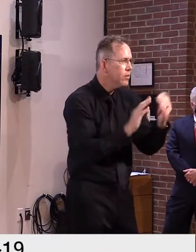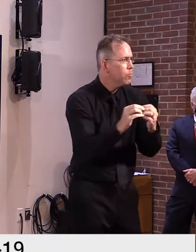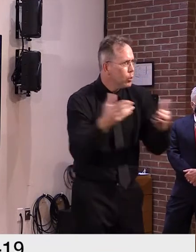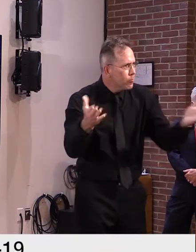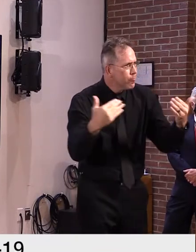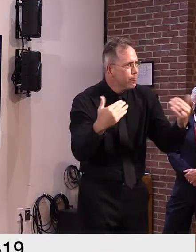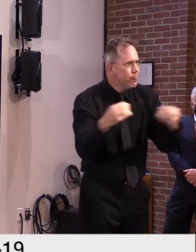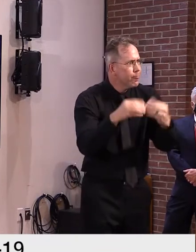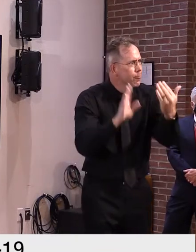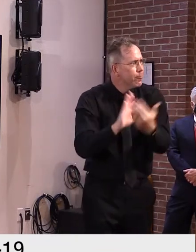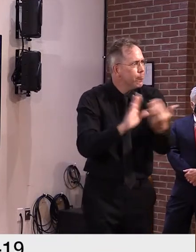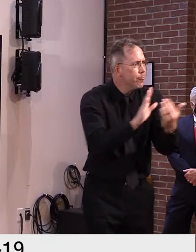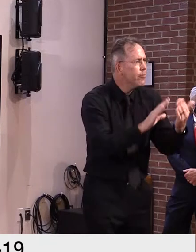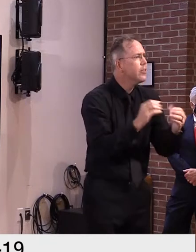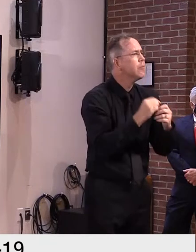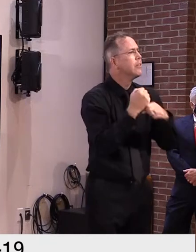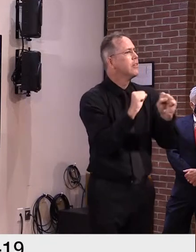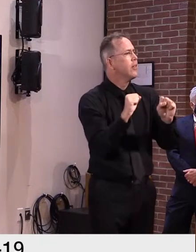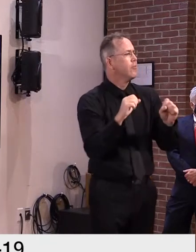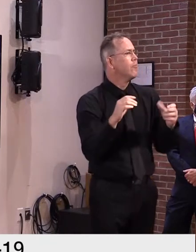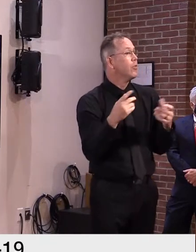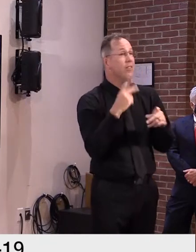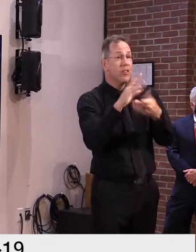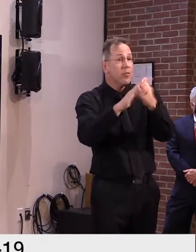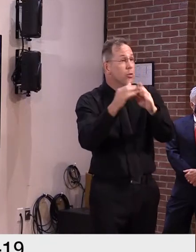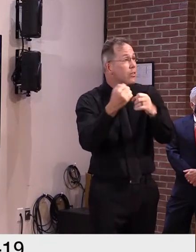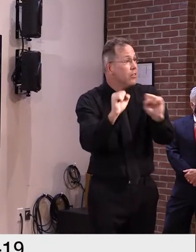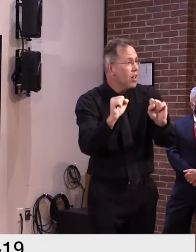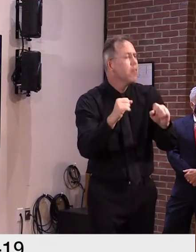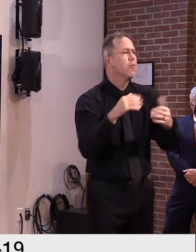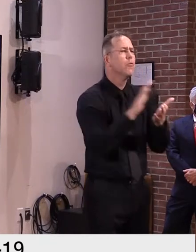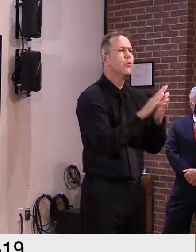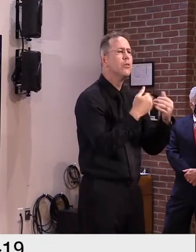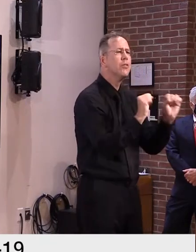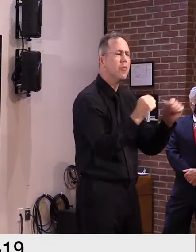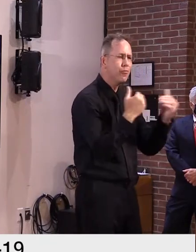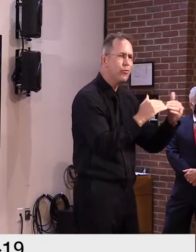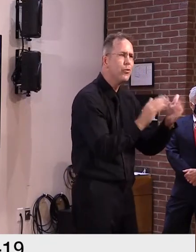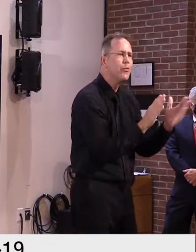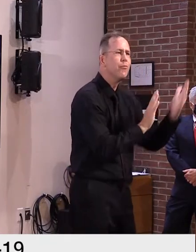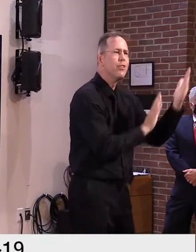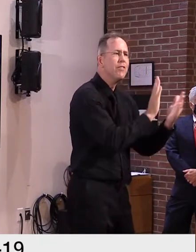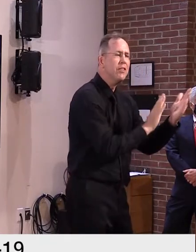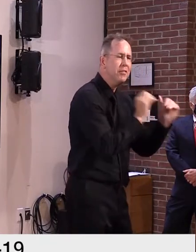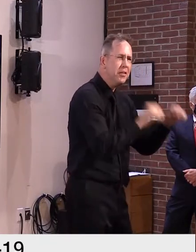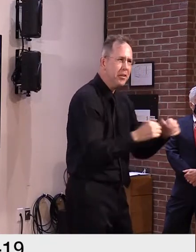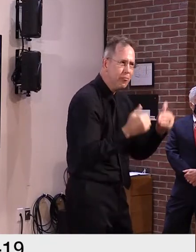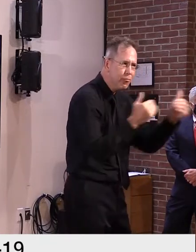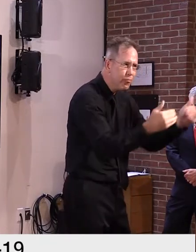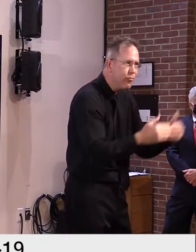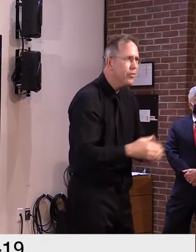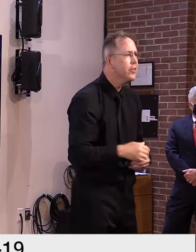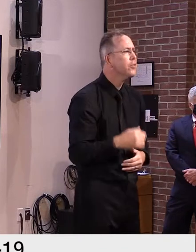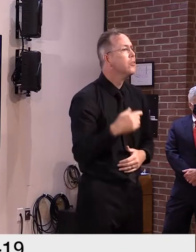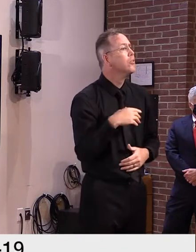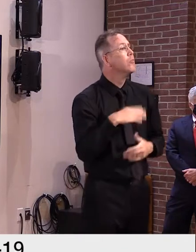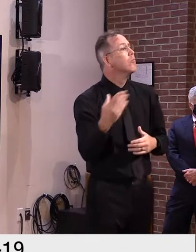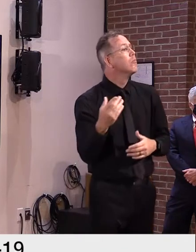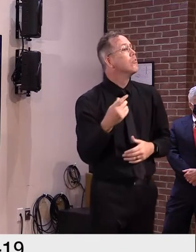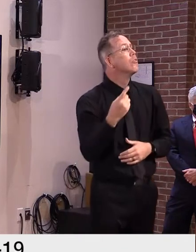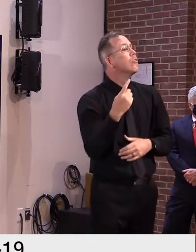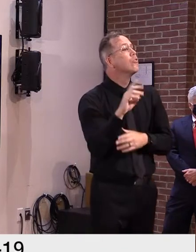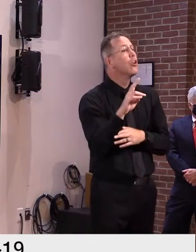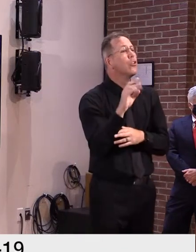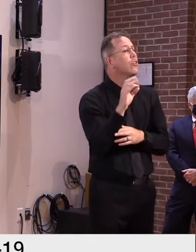time kids can be in the classroom. Secretary French and the Agency of Education have sent a survey out to districts, which will let us